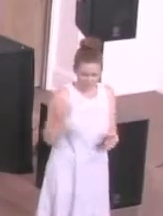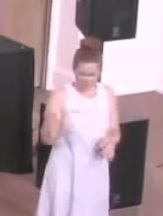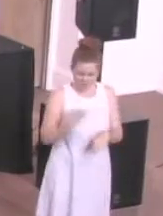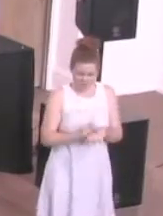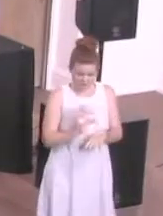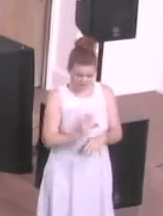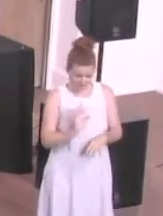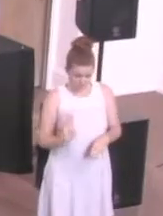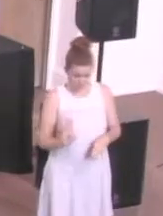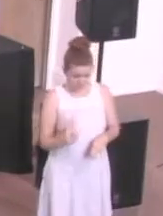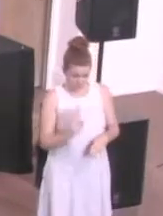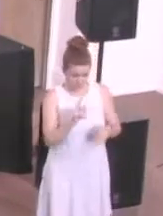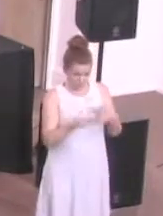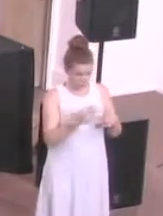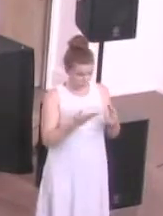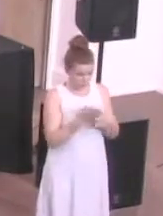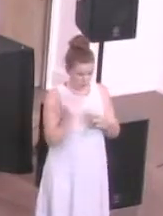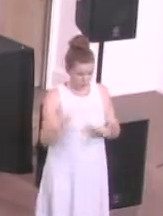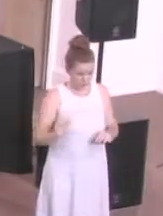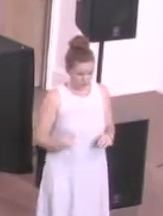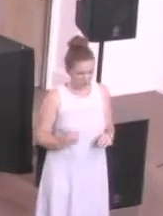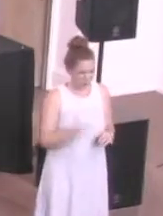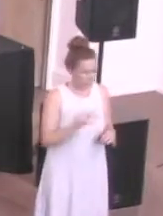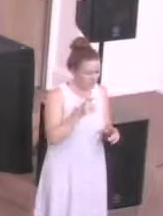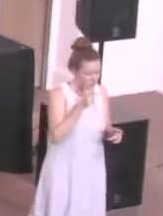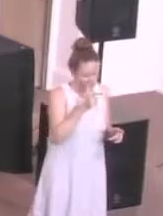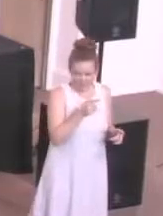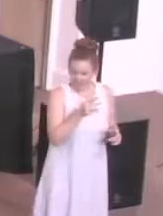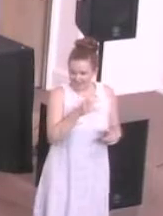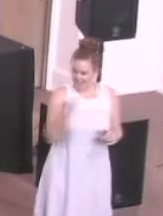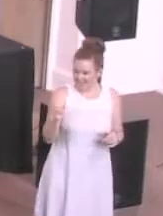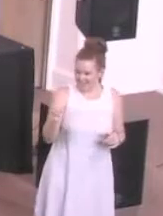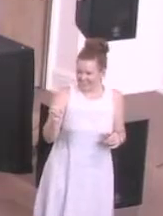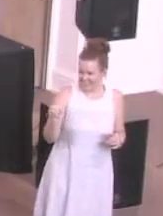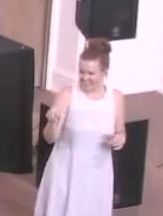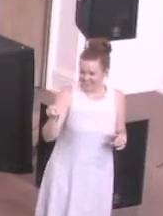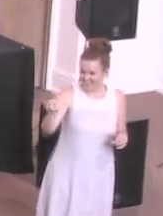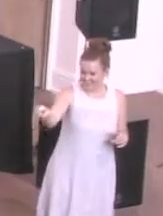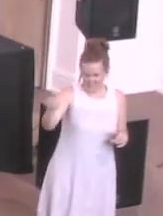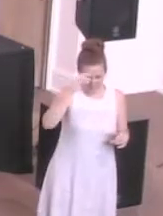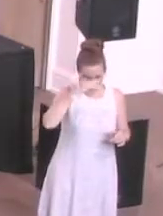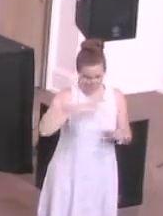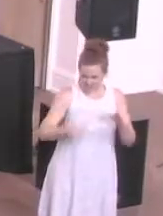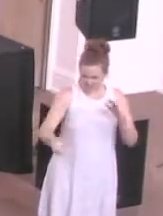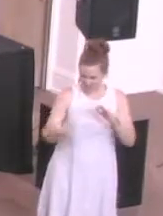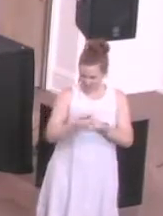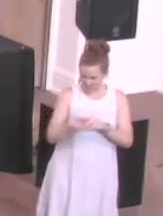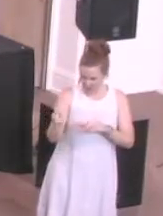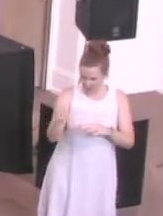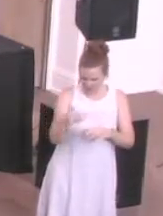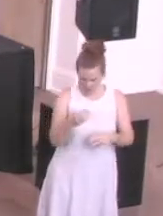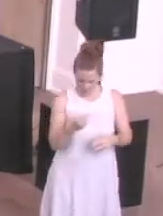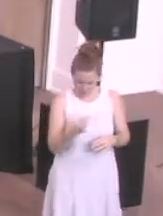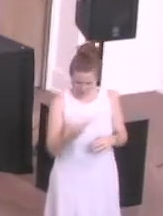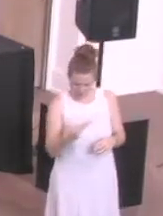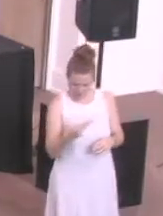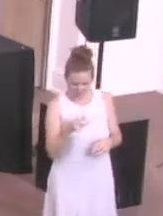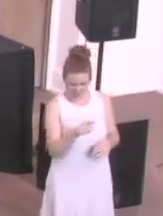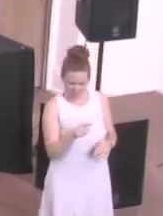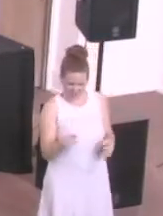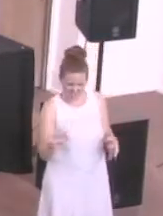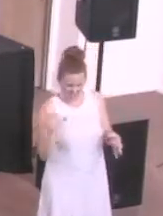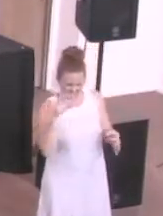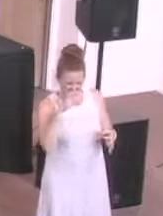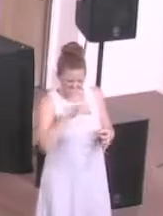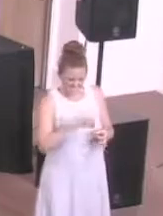through some of my children's pastor's sites, and this comes across my page. And I'm like, whoa, he'd fit in at Set